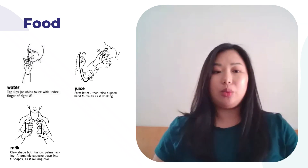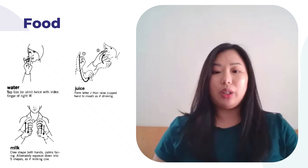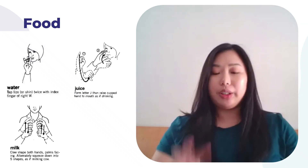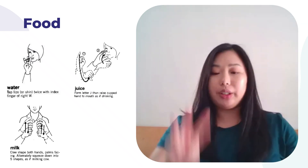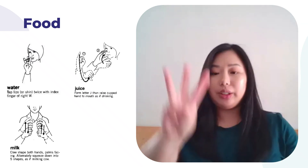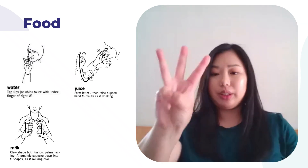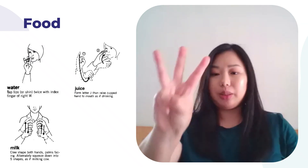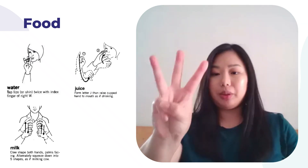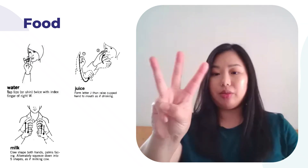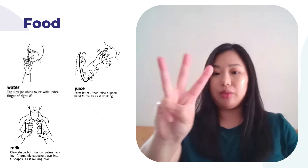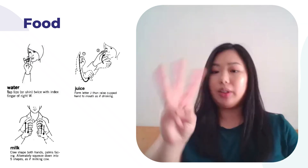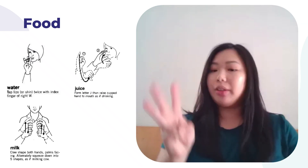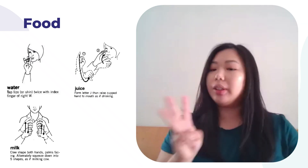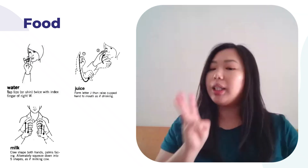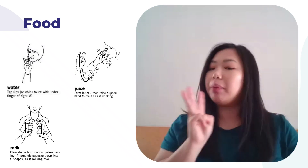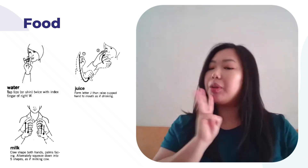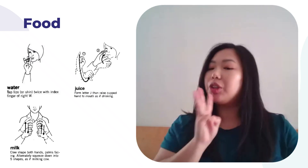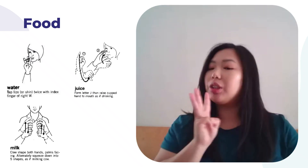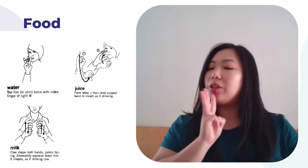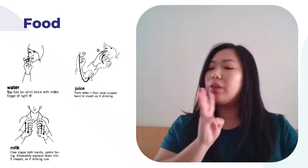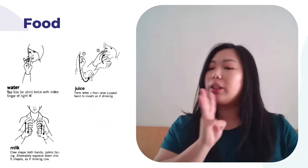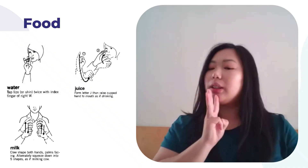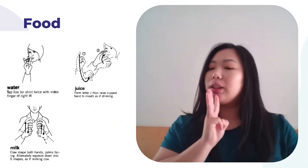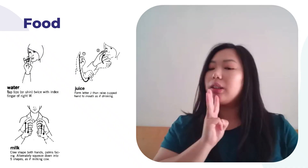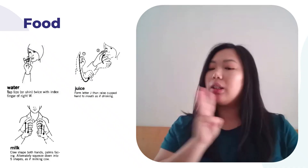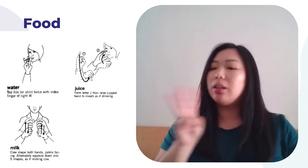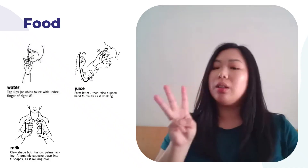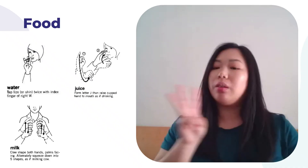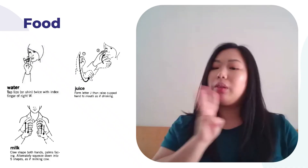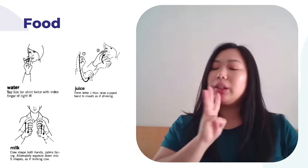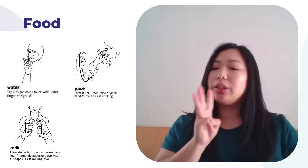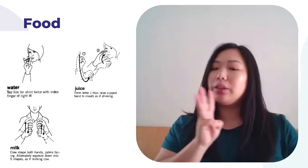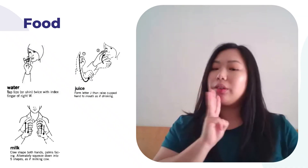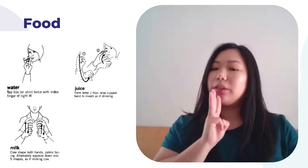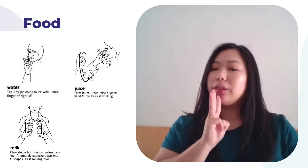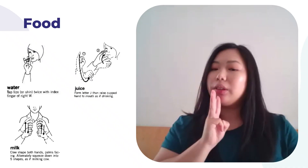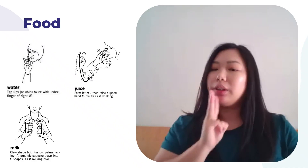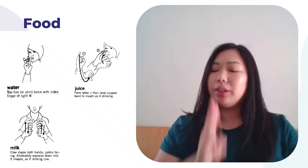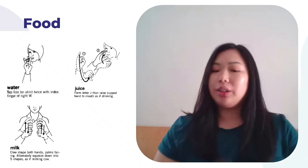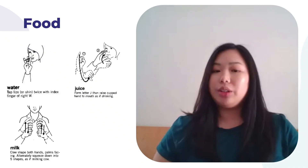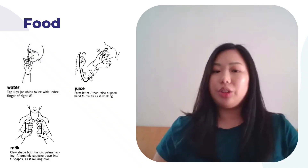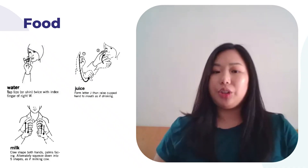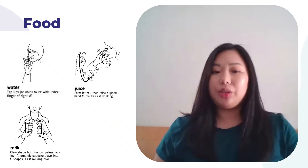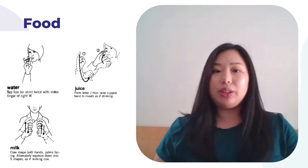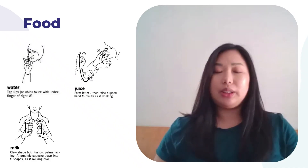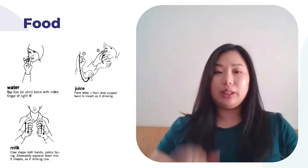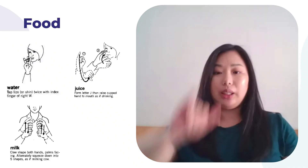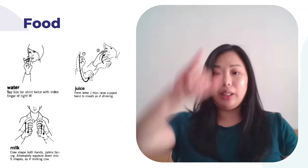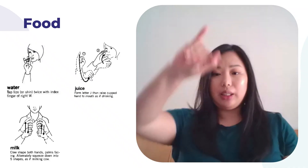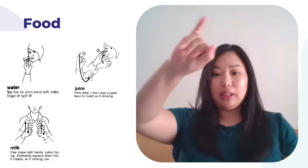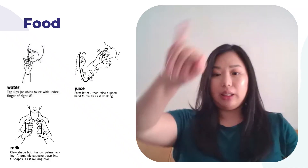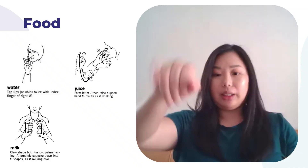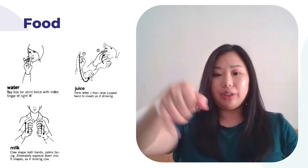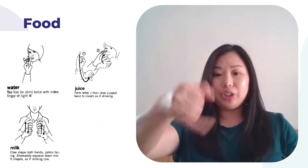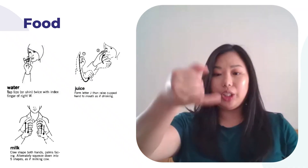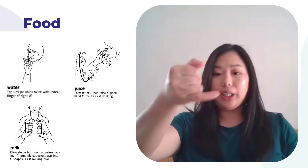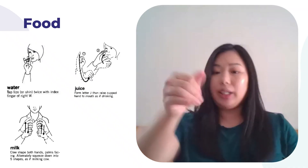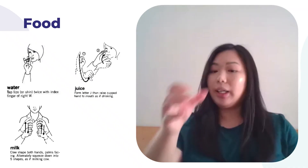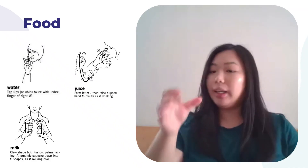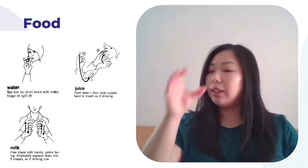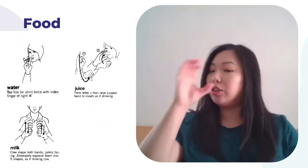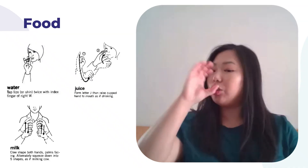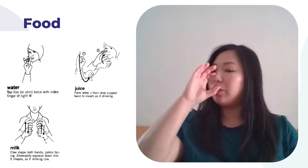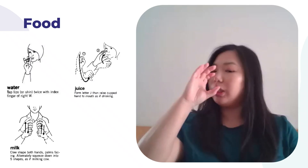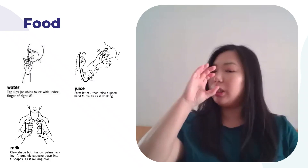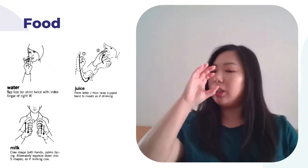So water, W for water, tap your chin twice. Water. Juice, the letter